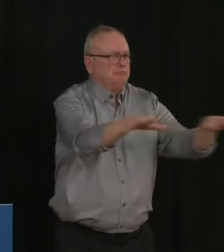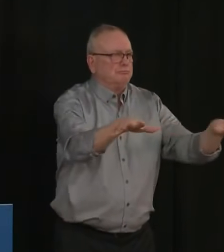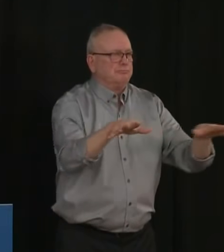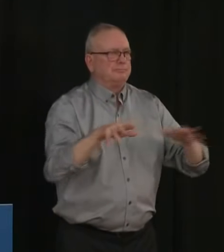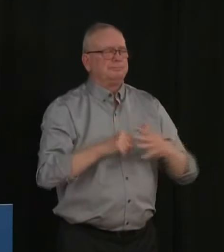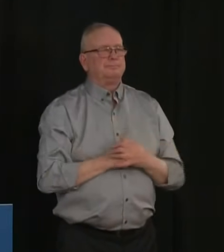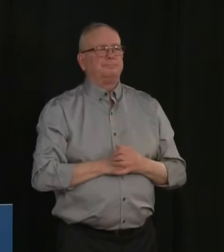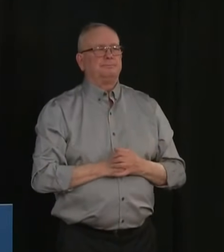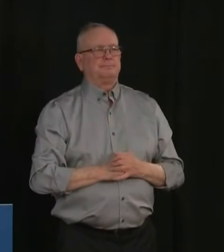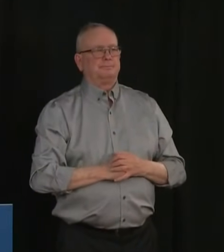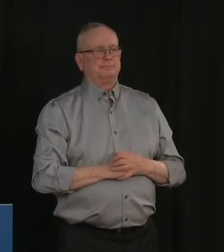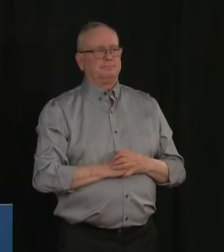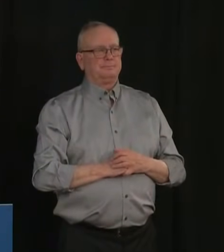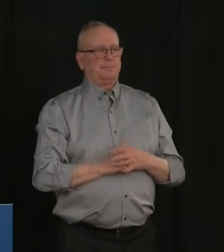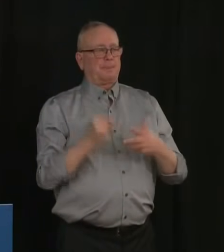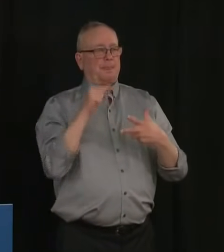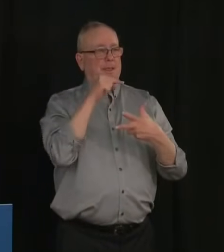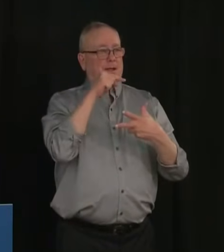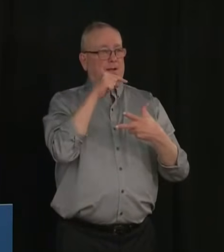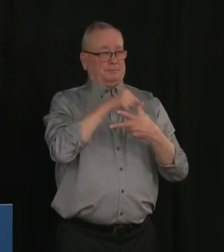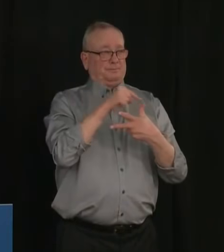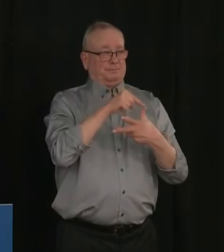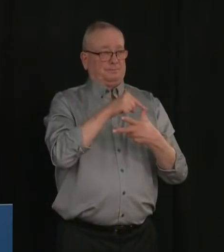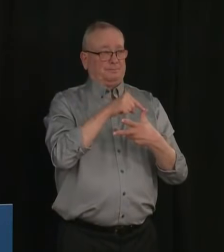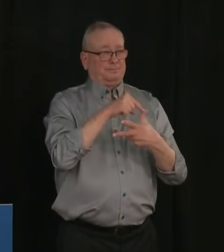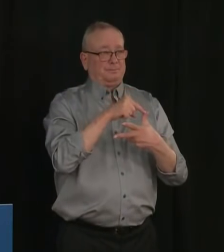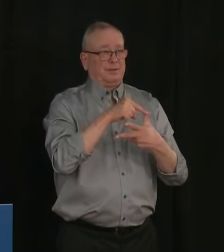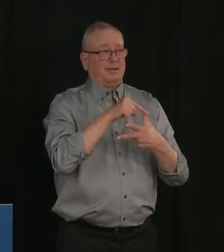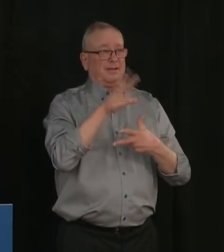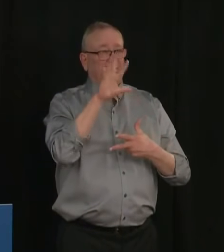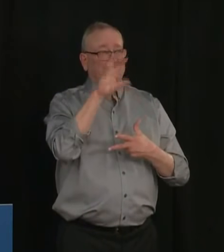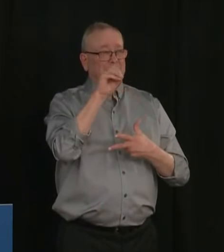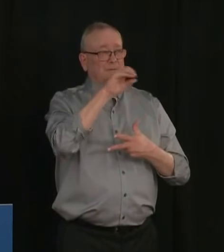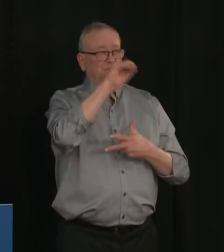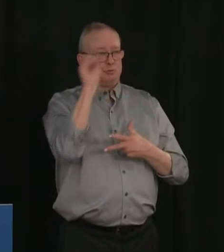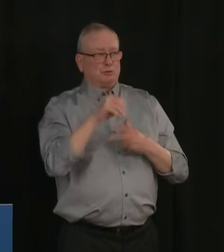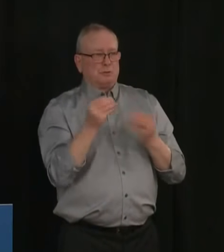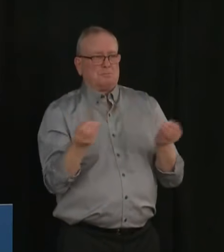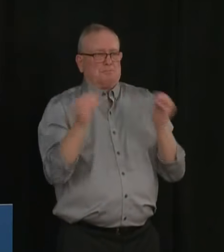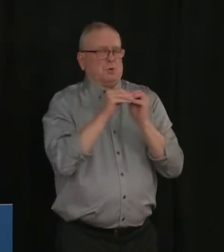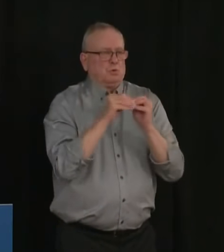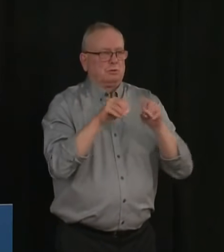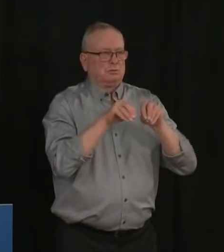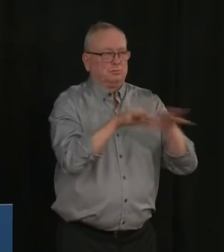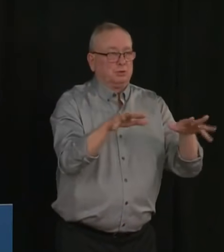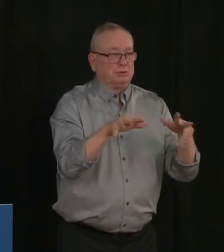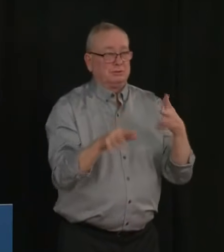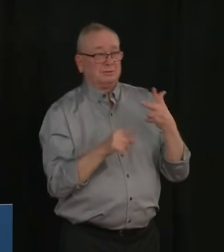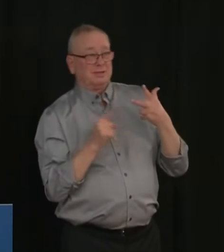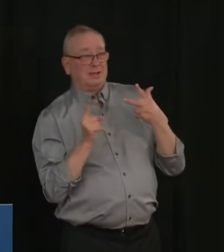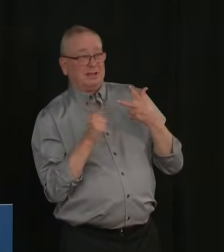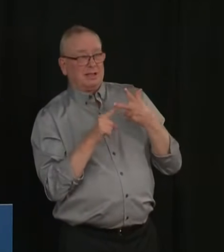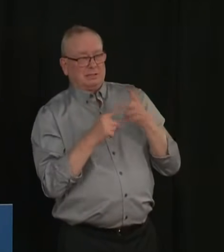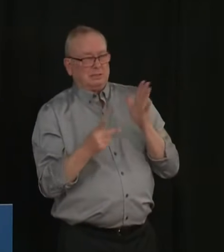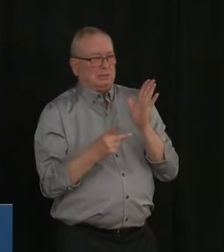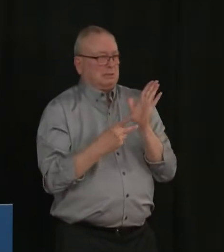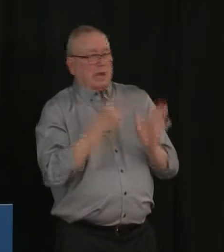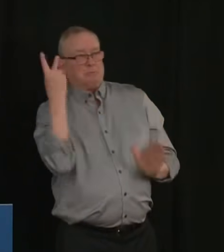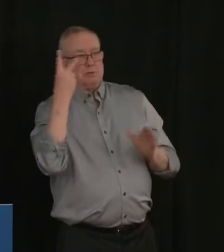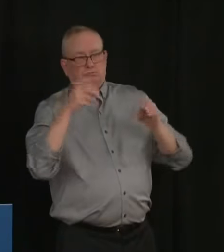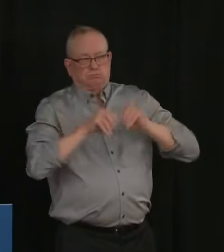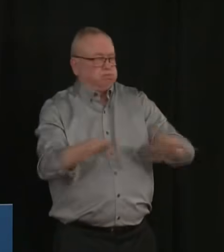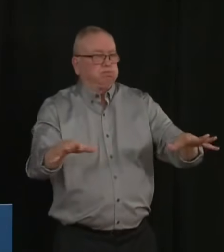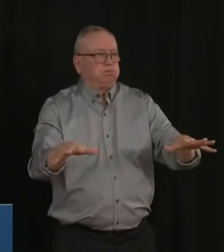The B.1.1.7 seems to be about 50% more transmissible, and P.1 seems to be closer to twice as